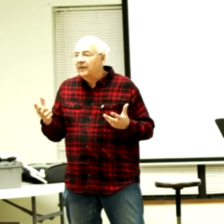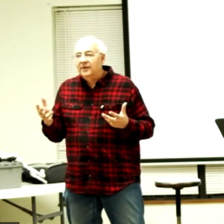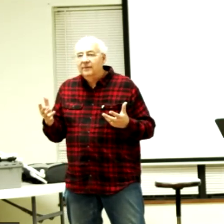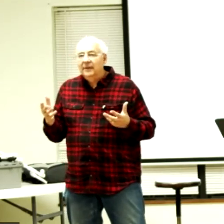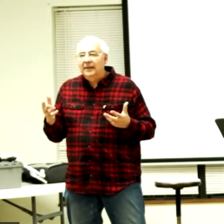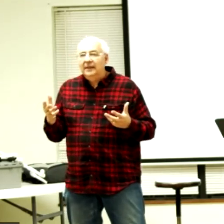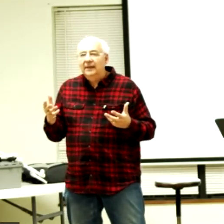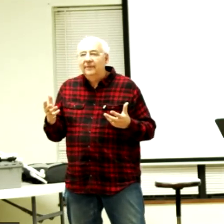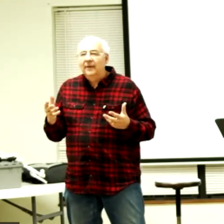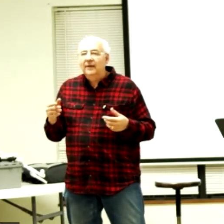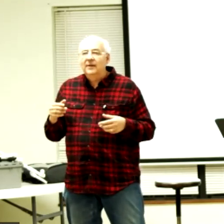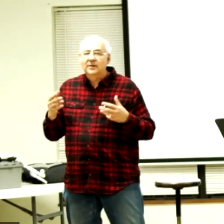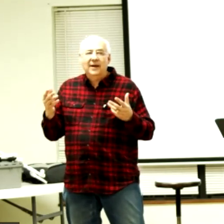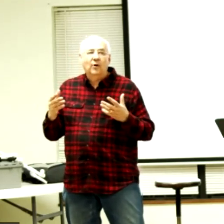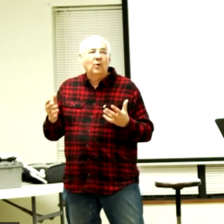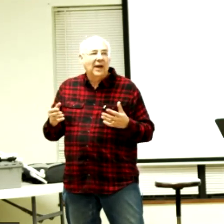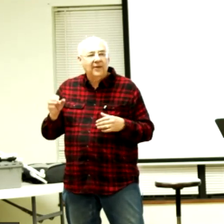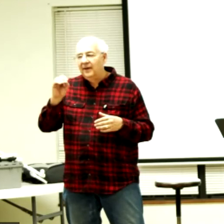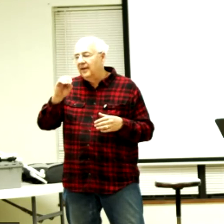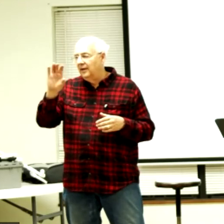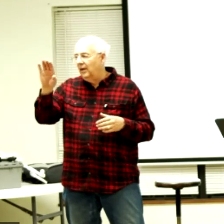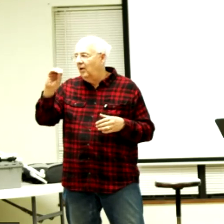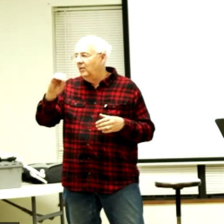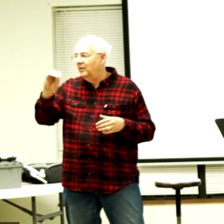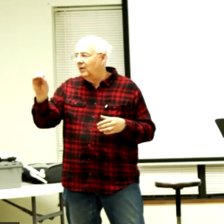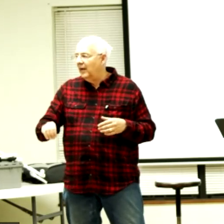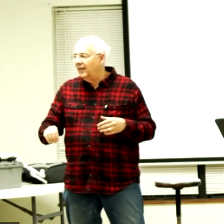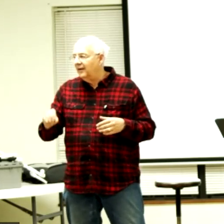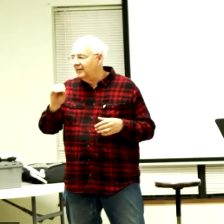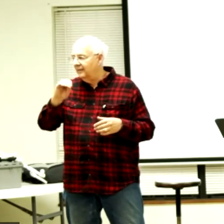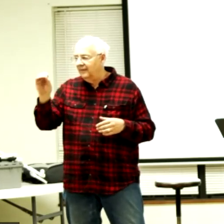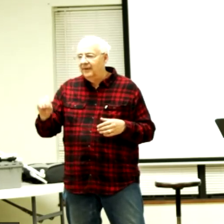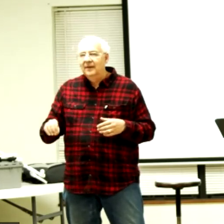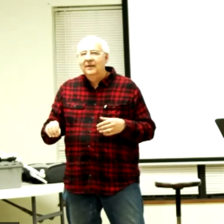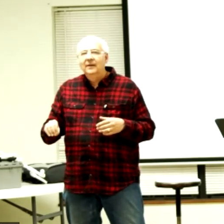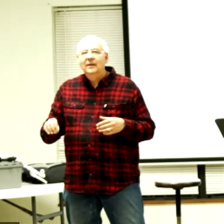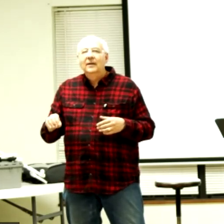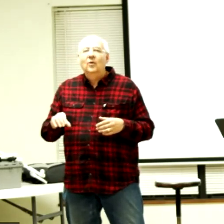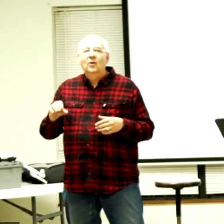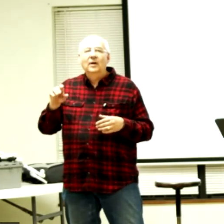address. The sign for Olathe is an O, Olathe, or